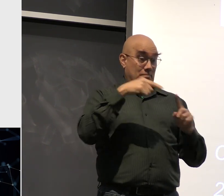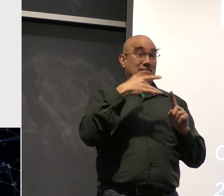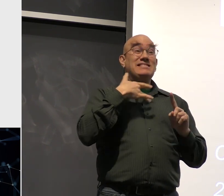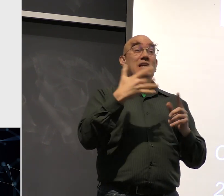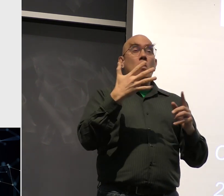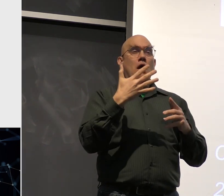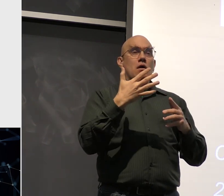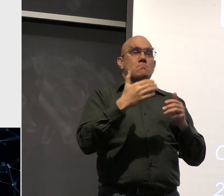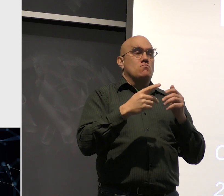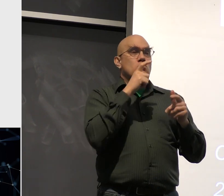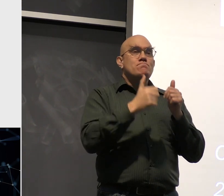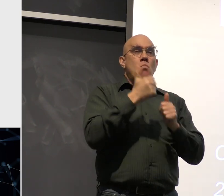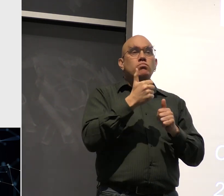works. Typically,